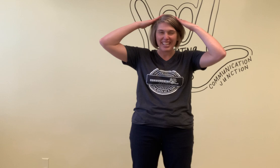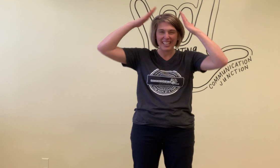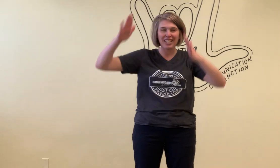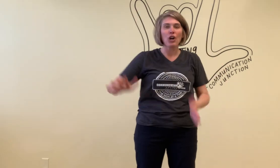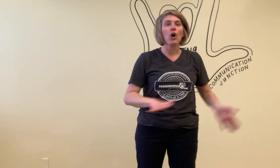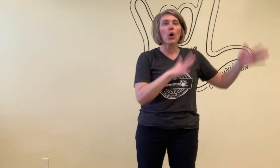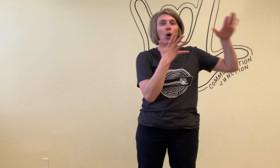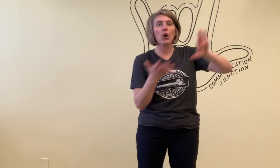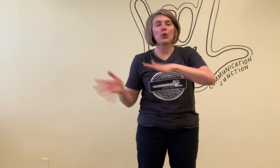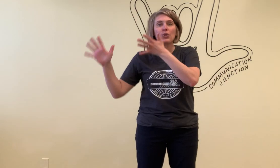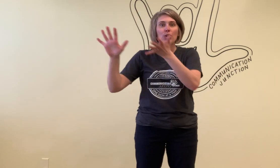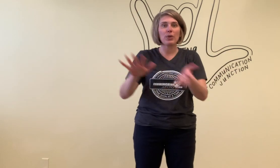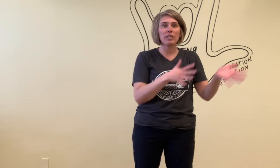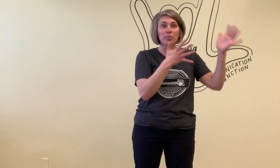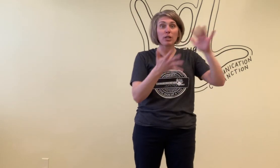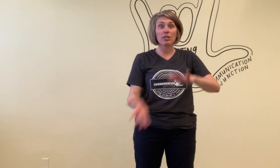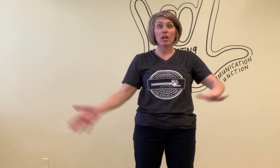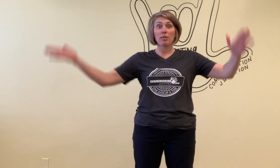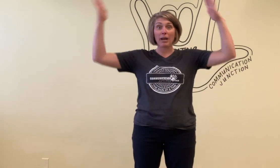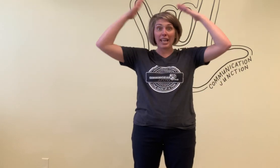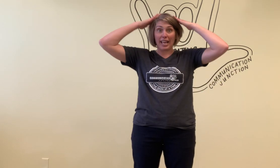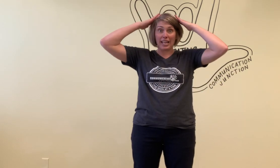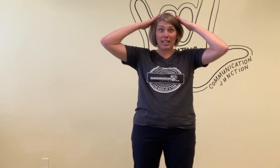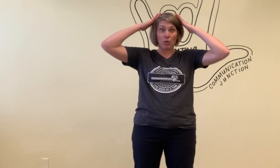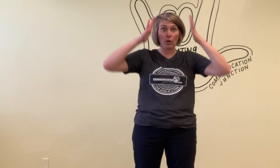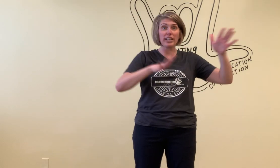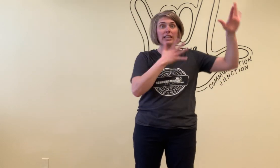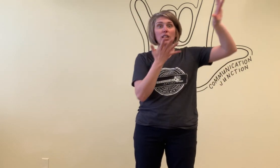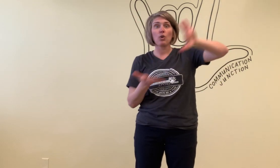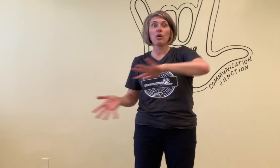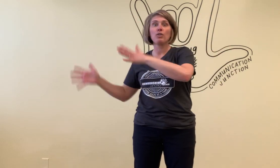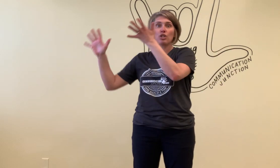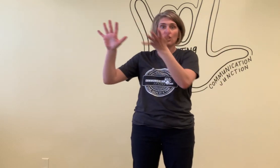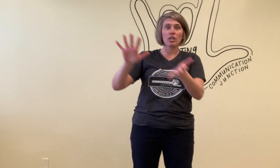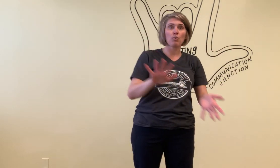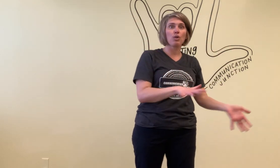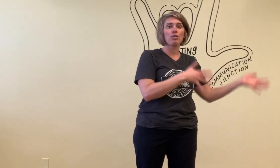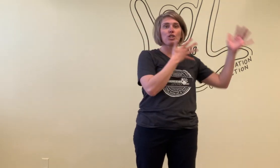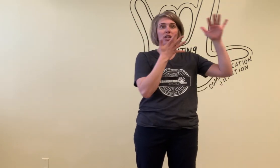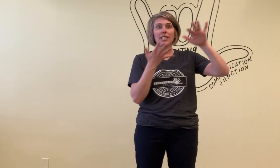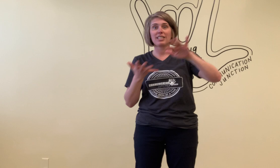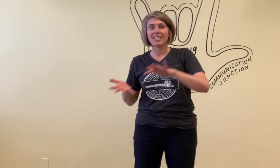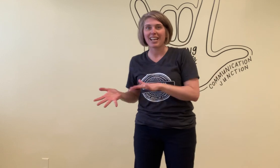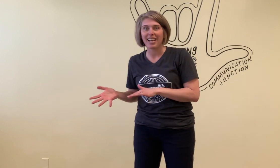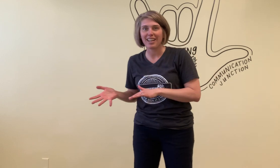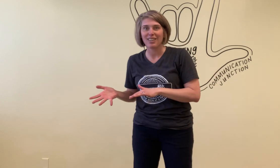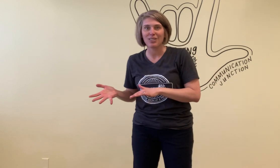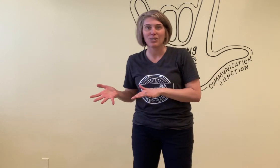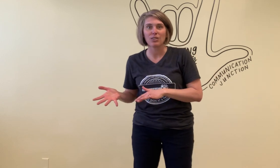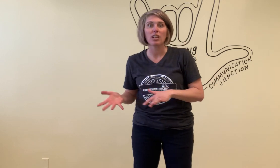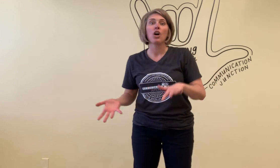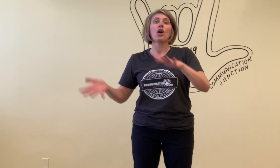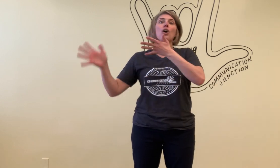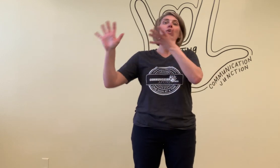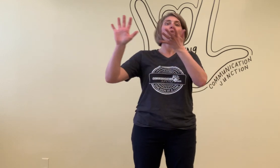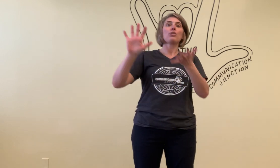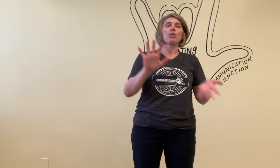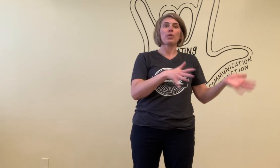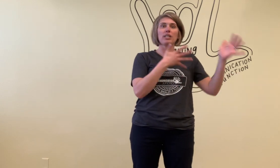head. Oh, the wind blows on my head with a whooshing, whooshing sound. Oh, the wind